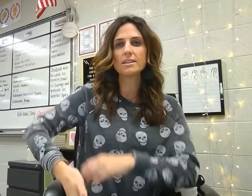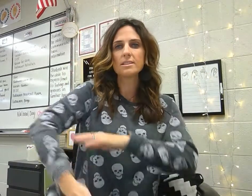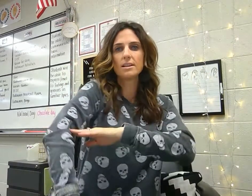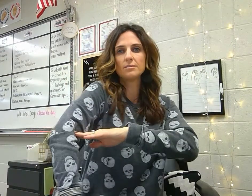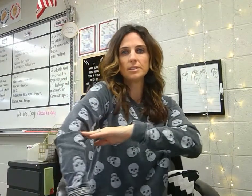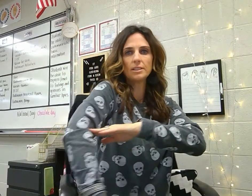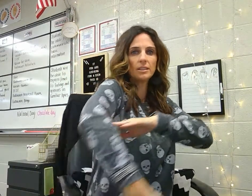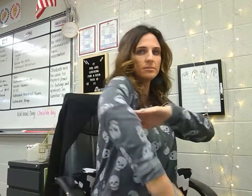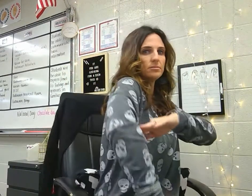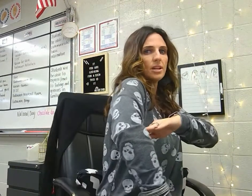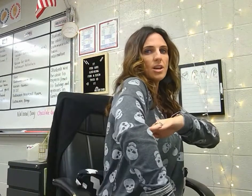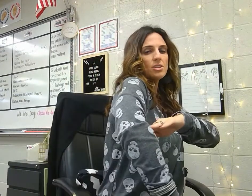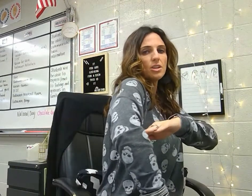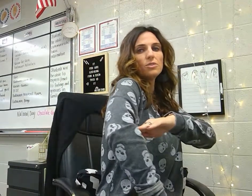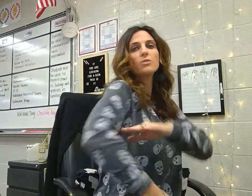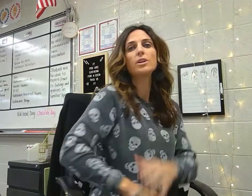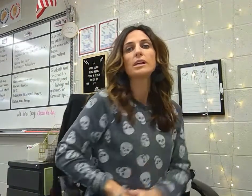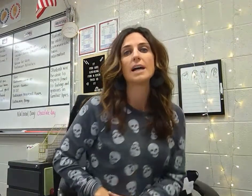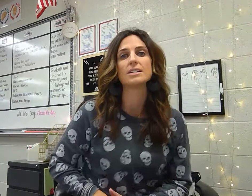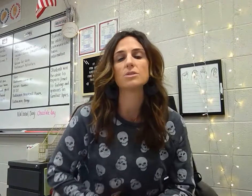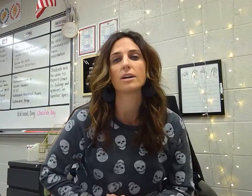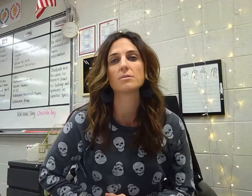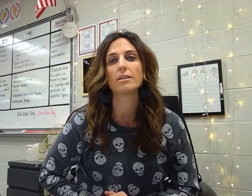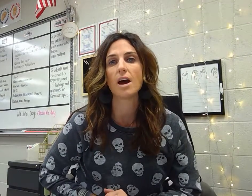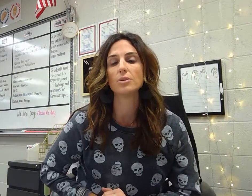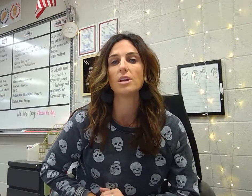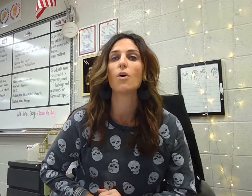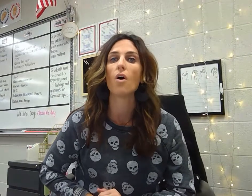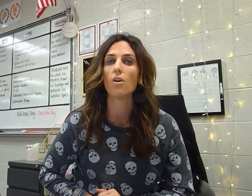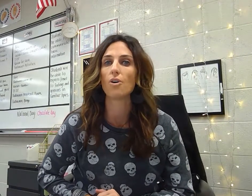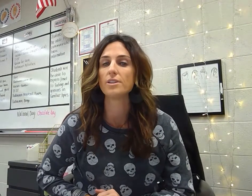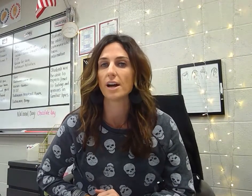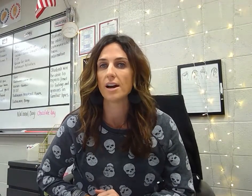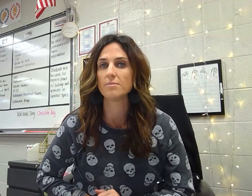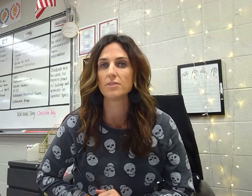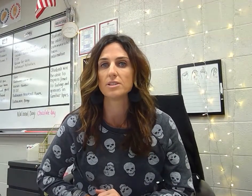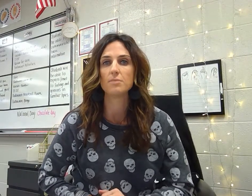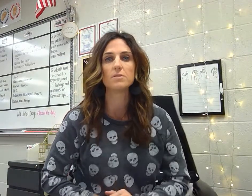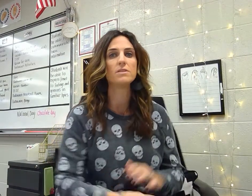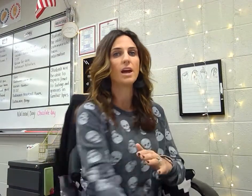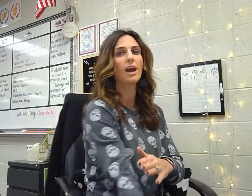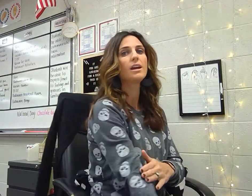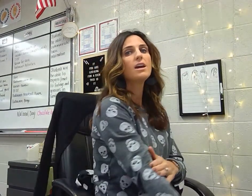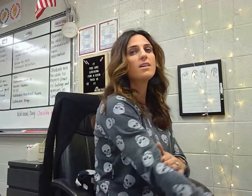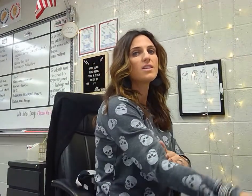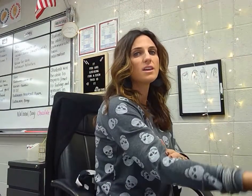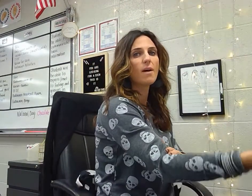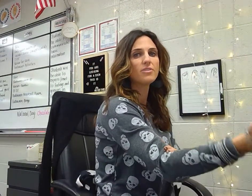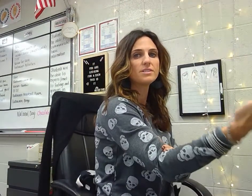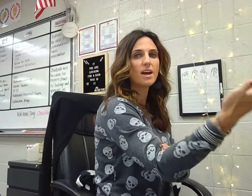midnight. So when class, we talked about now we know all the time, different times of the day. Think about the